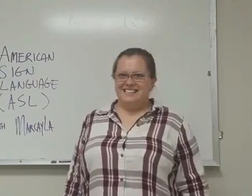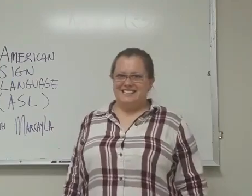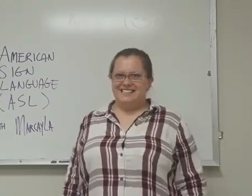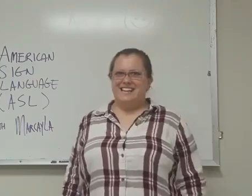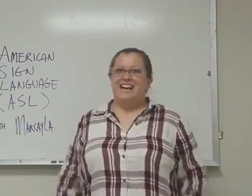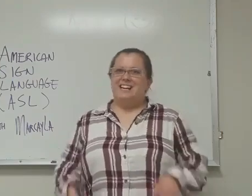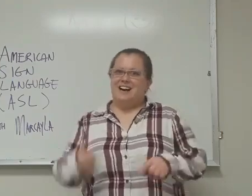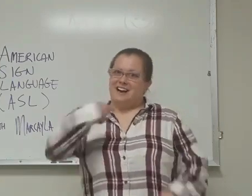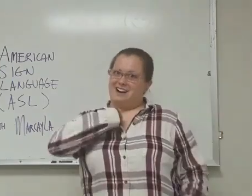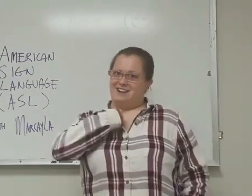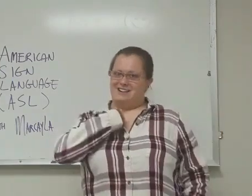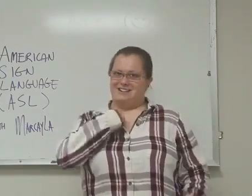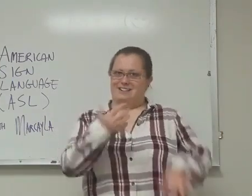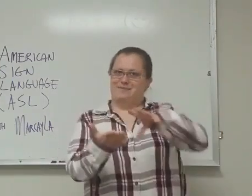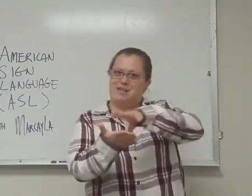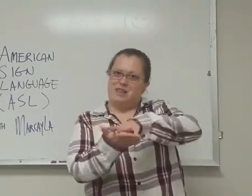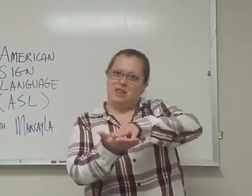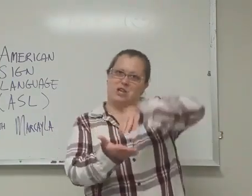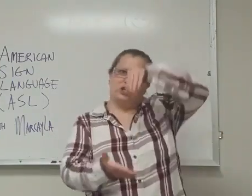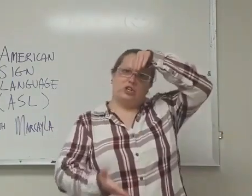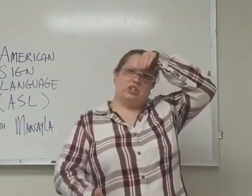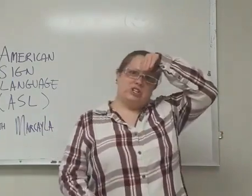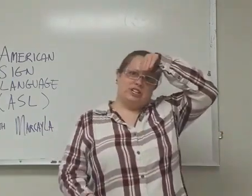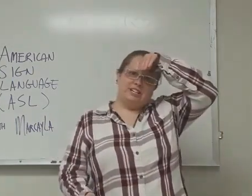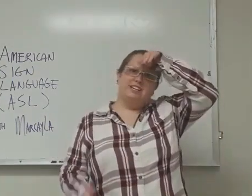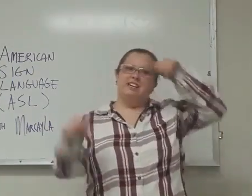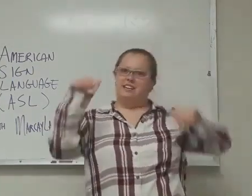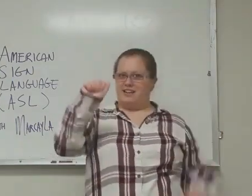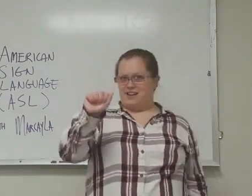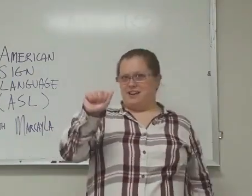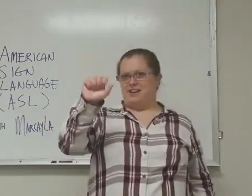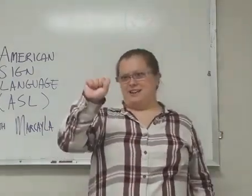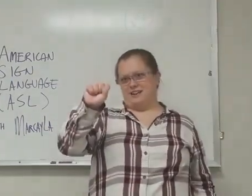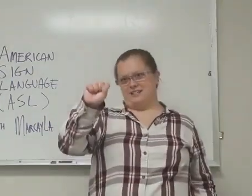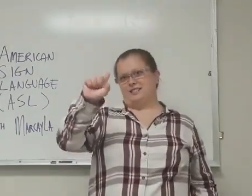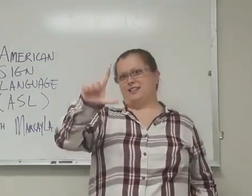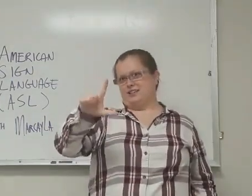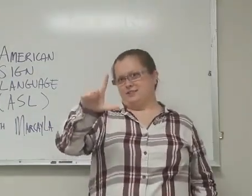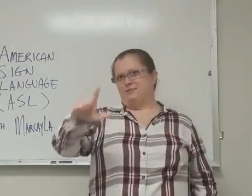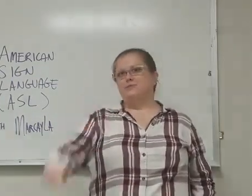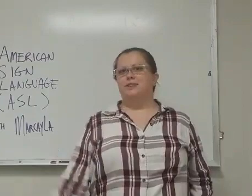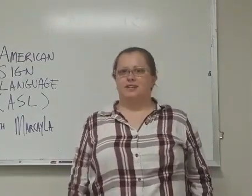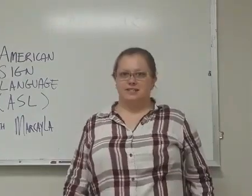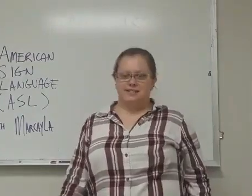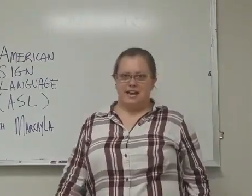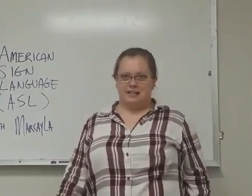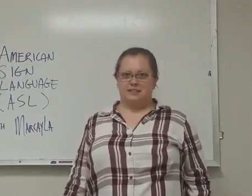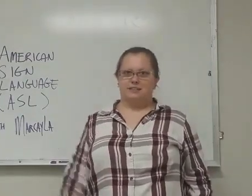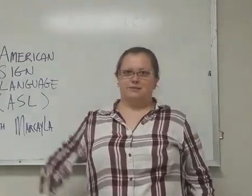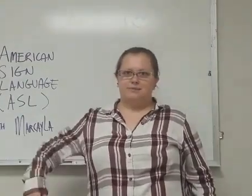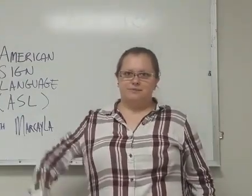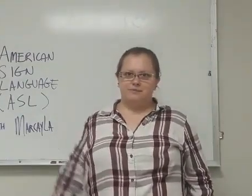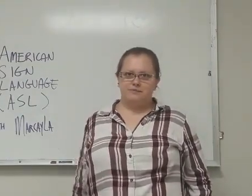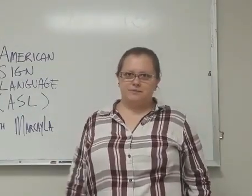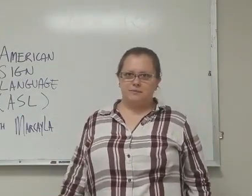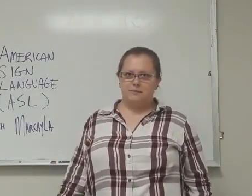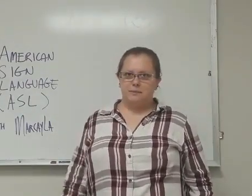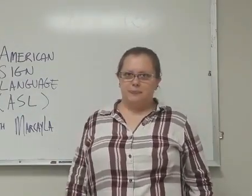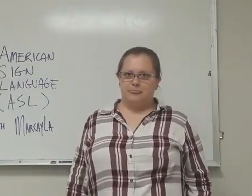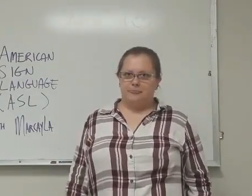is I'm learning ASL. Okay. Exactly. Thank you